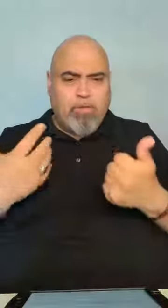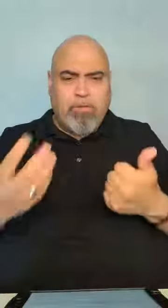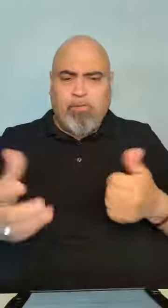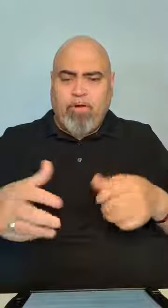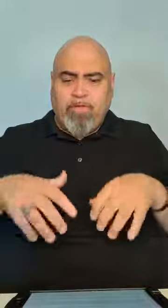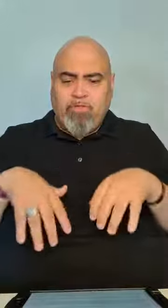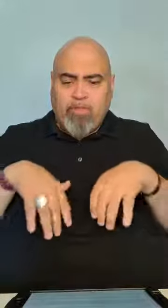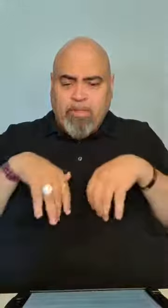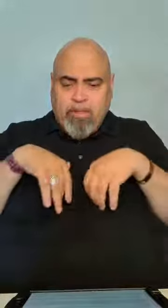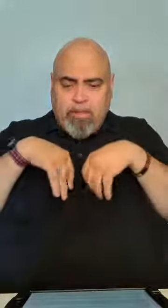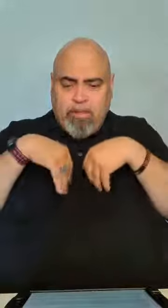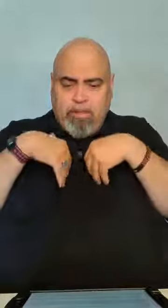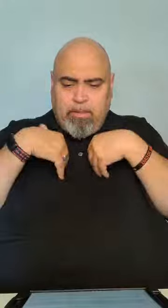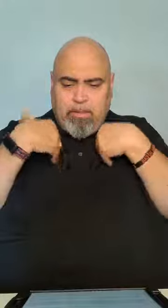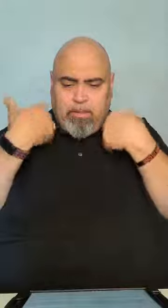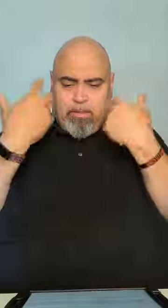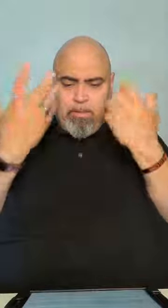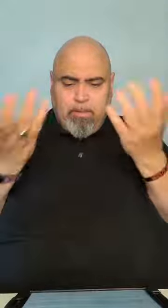their race.